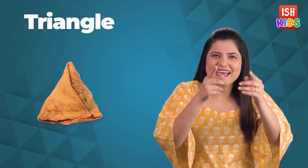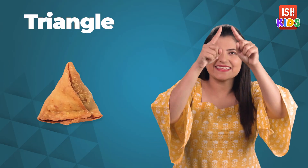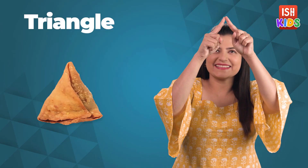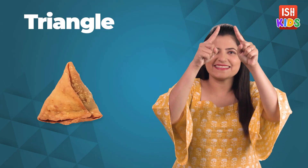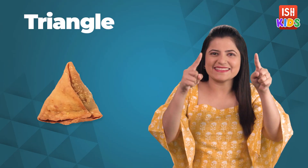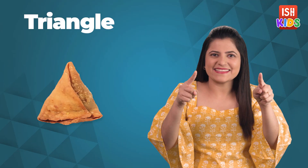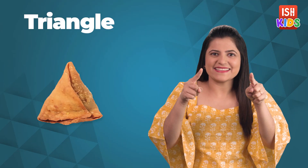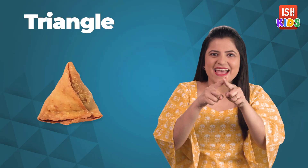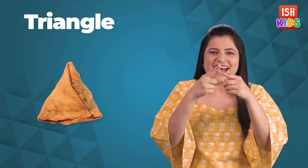the triangle shape.